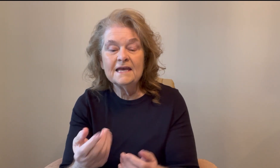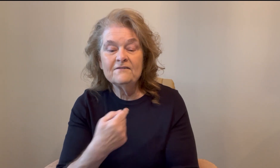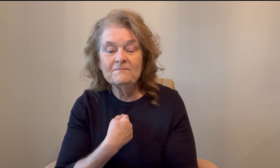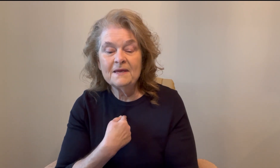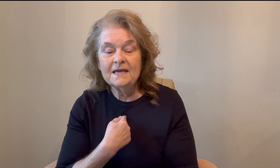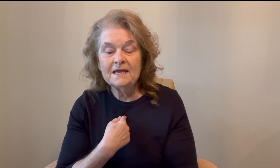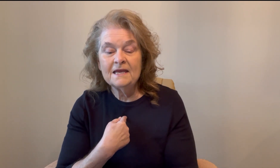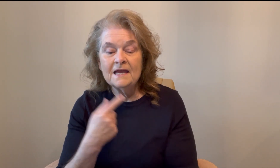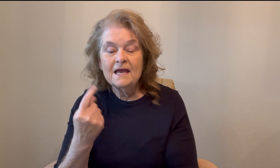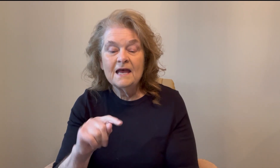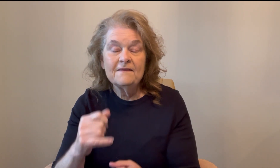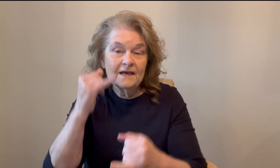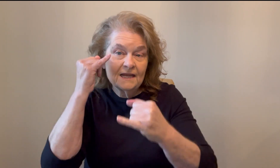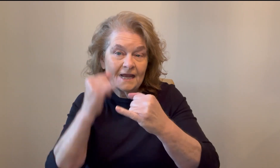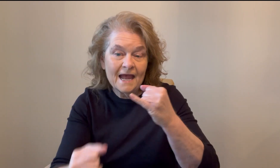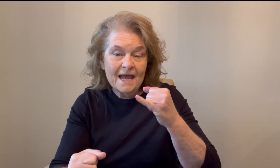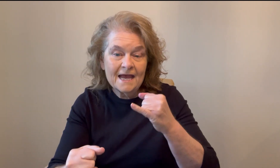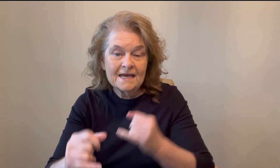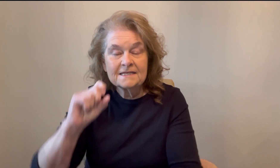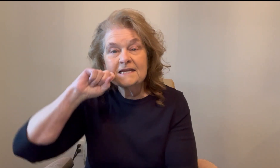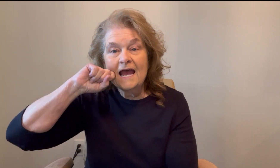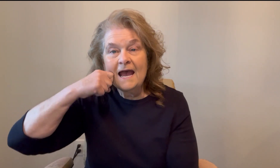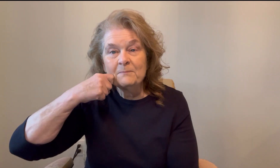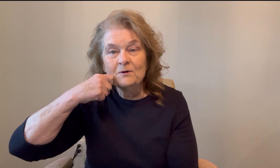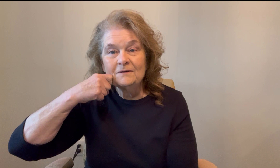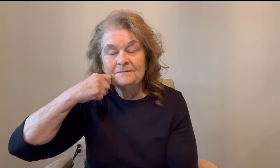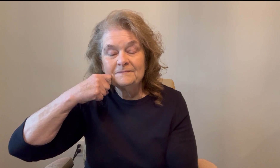Give me the last apple.